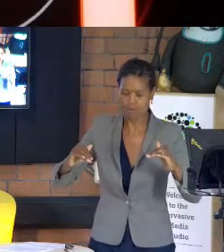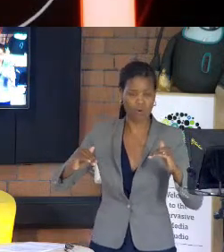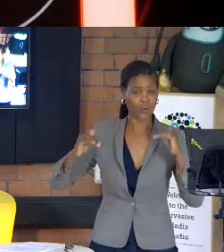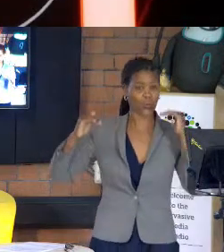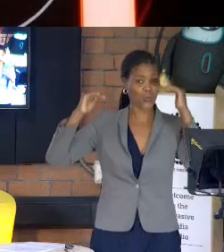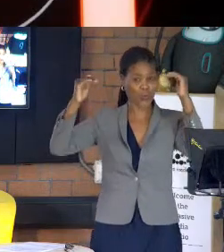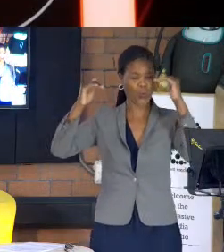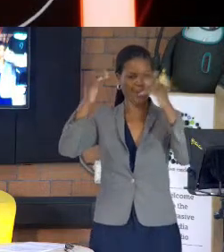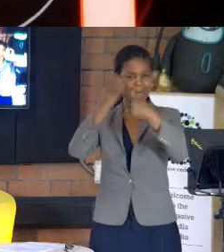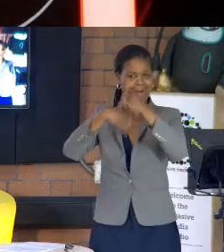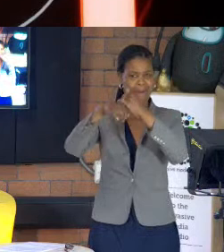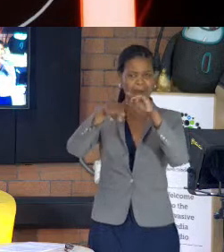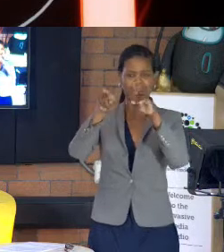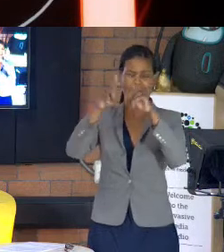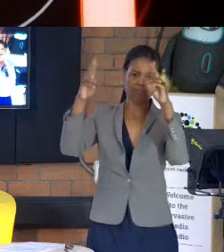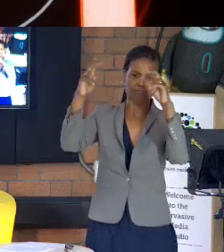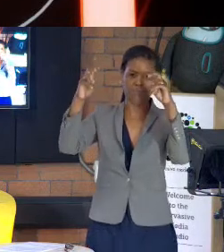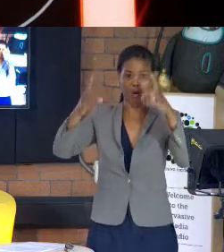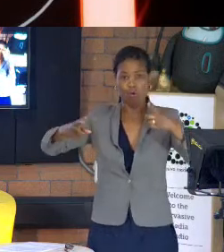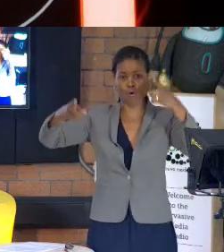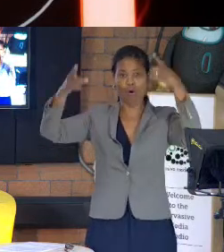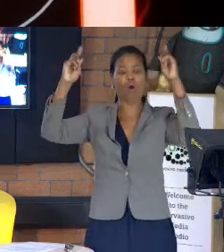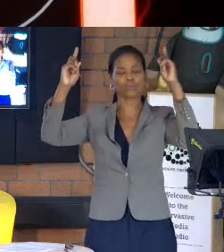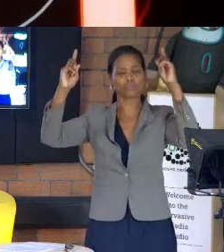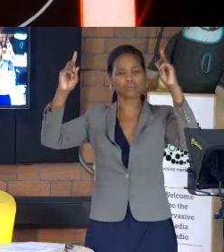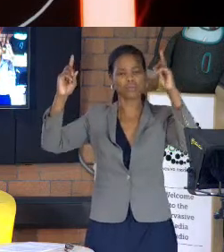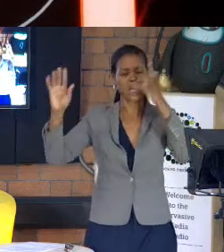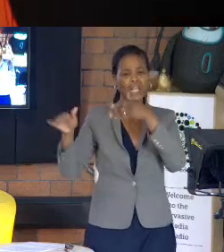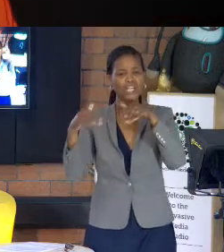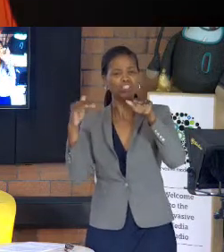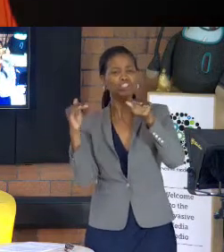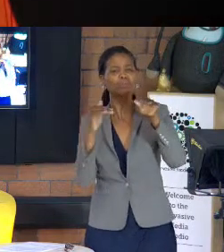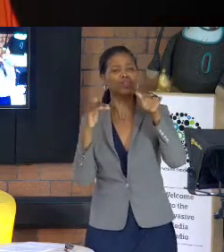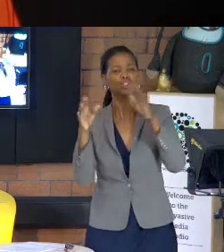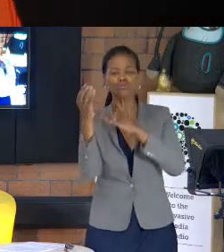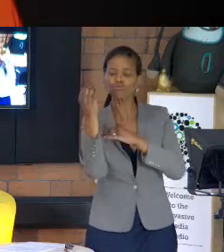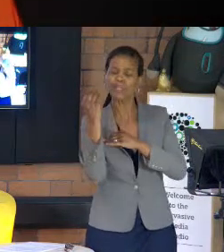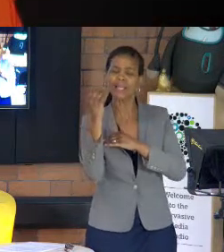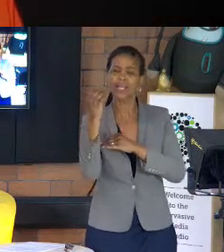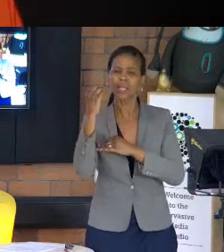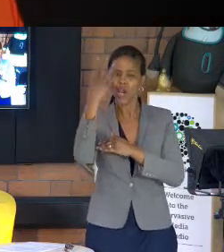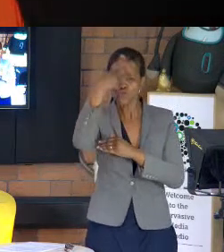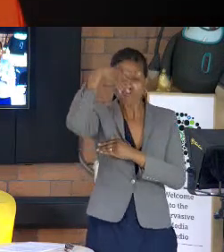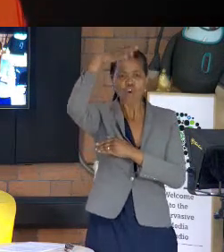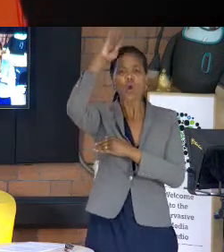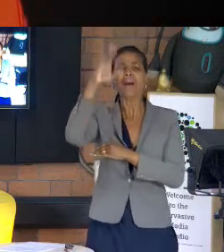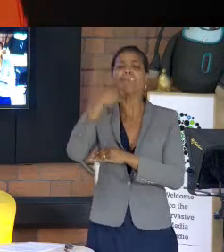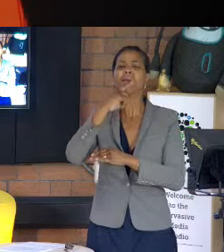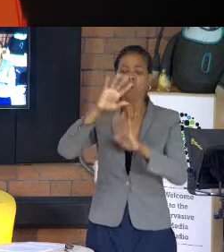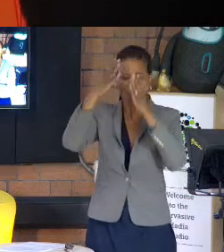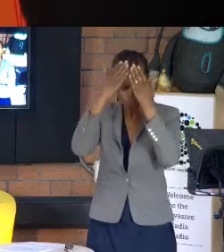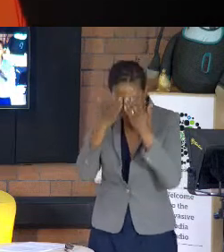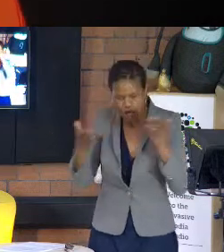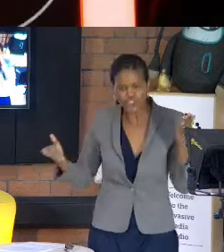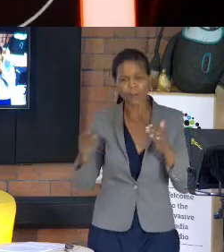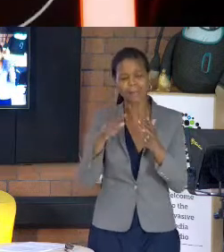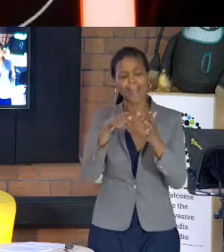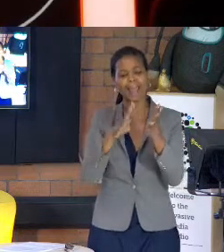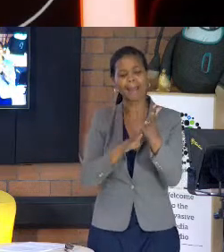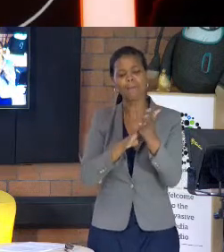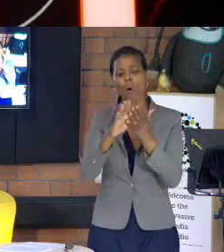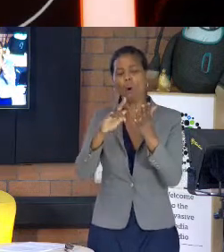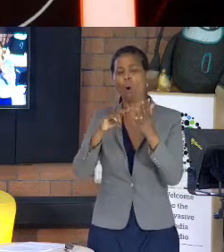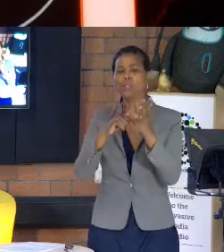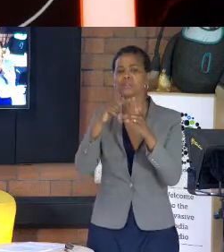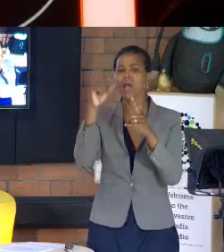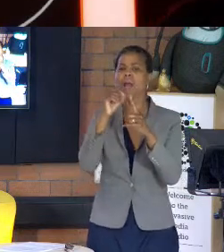god. The Egyptians, Greeks, and Romans worshipped Imhotep and what he believed. And through